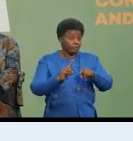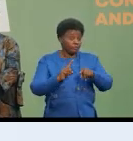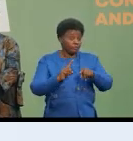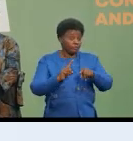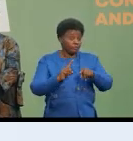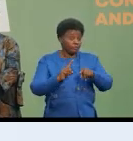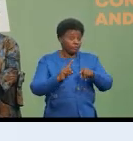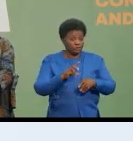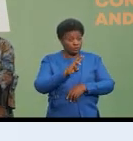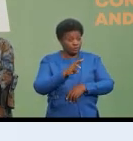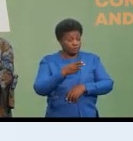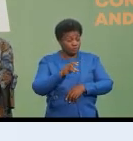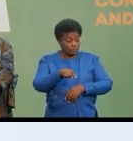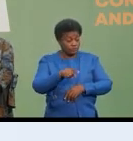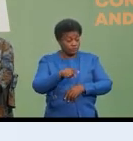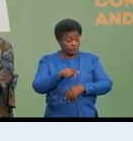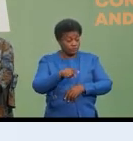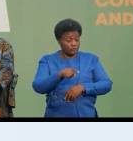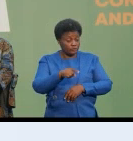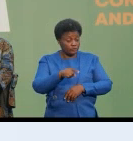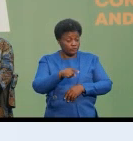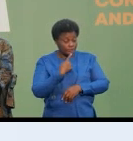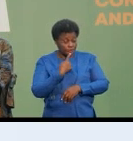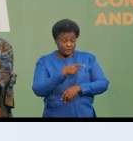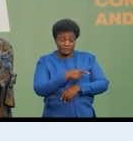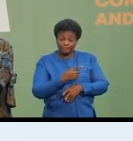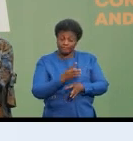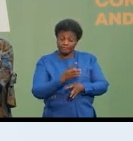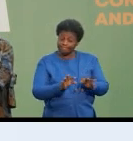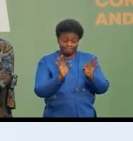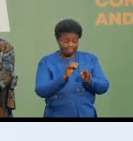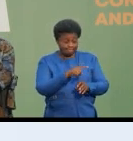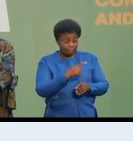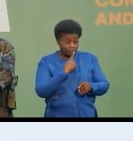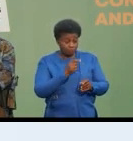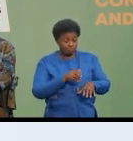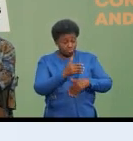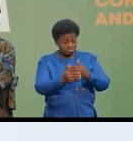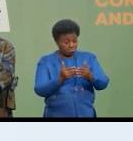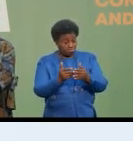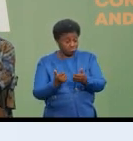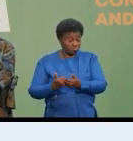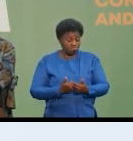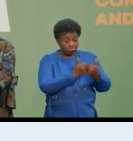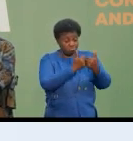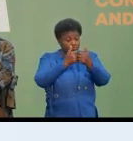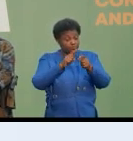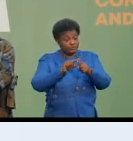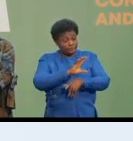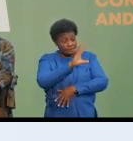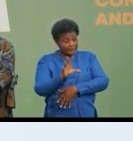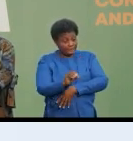WHO African region. This number underscores the significant and ongoing challenges that the continent